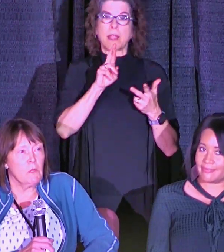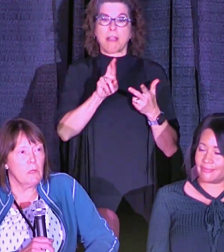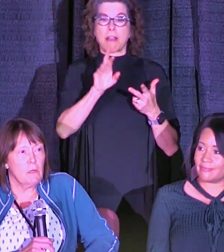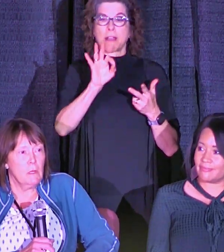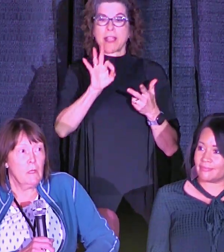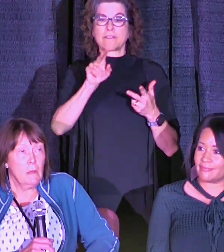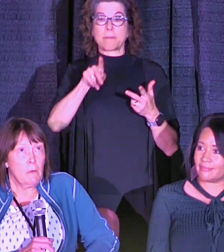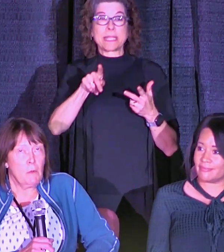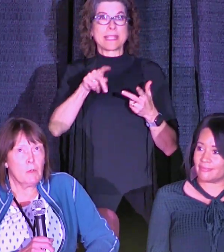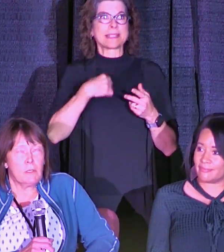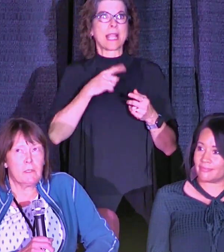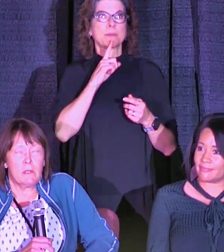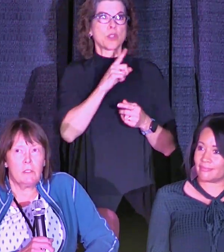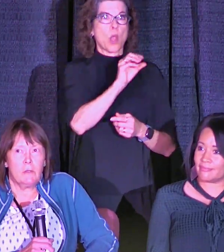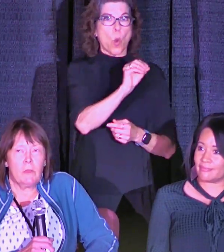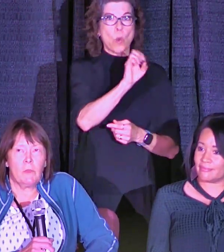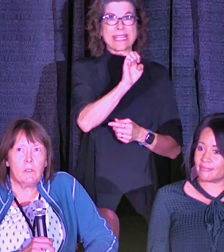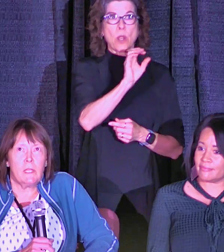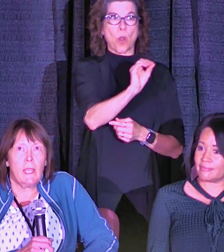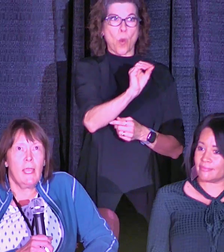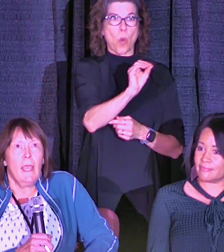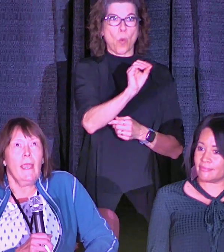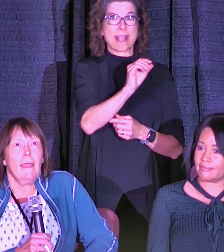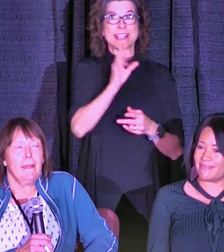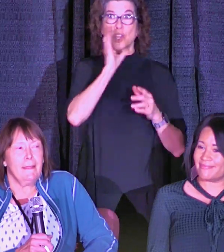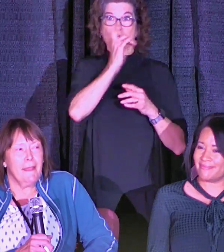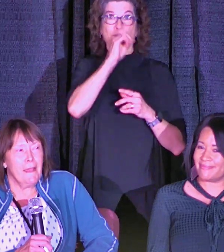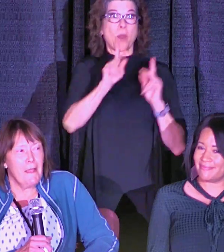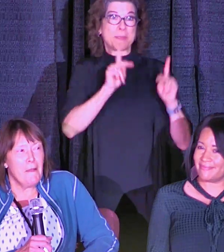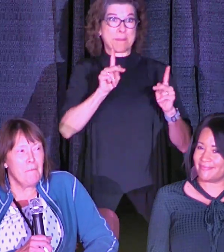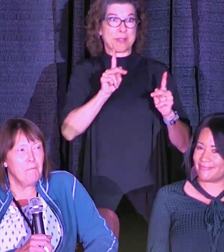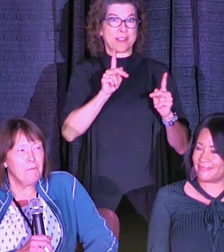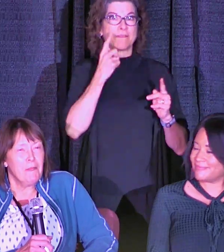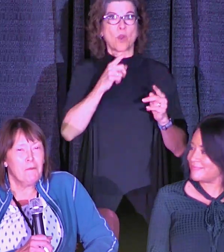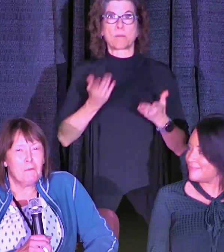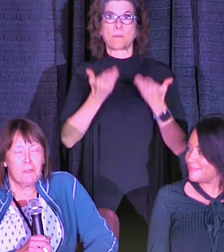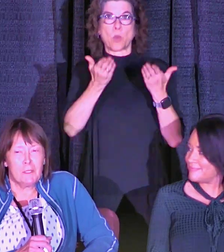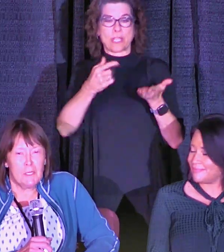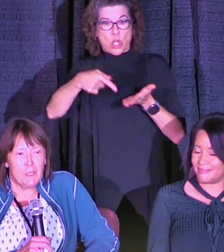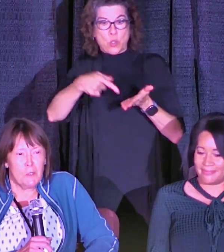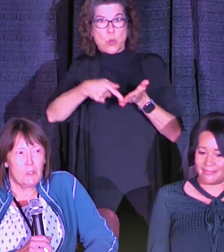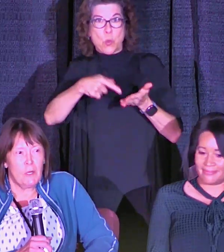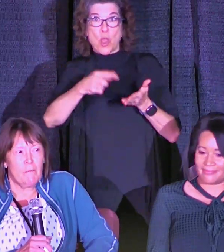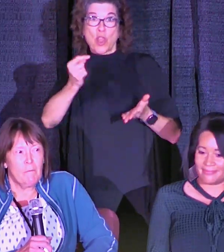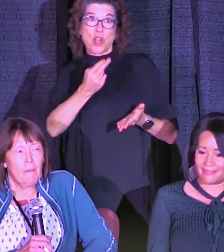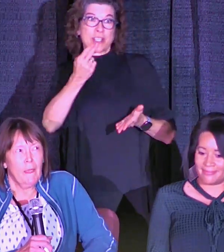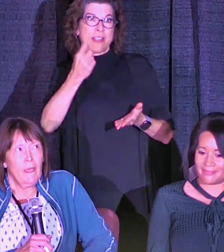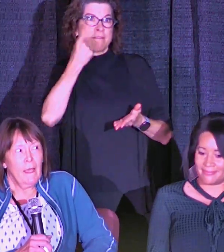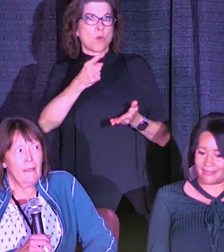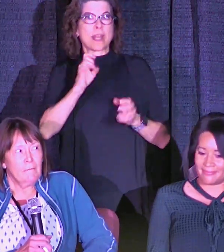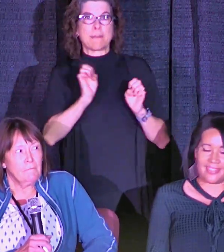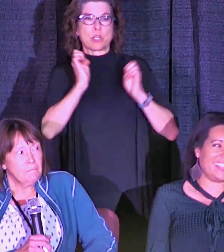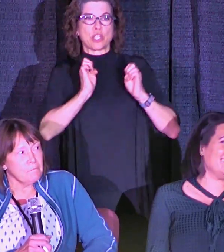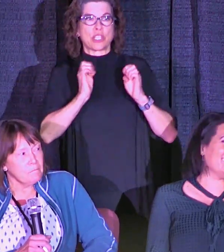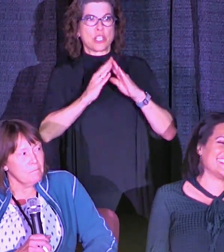to review their proposals that are due on Thursday and for emergency shelter grant.